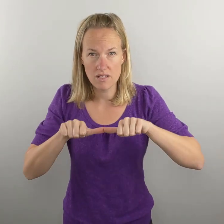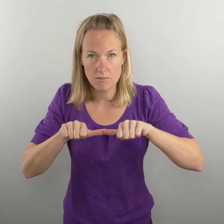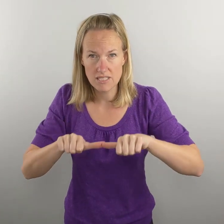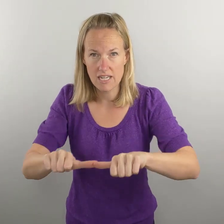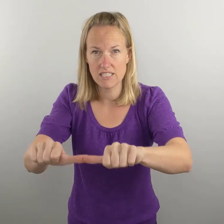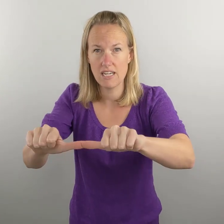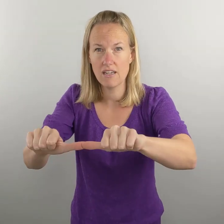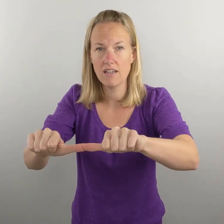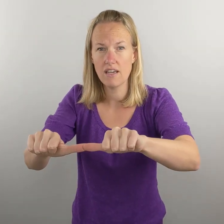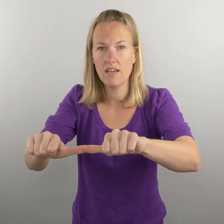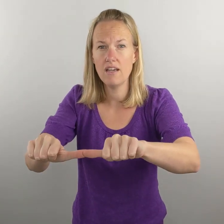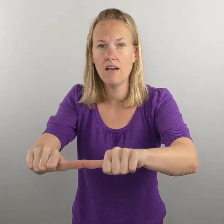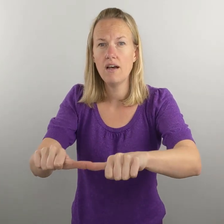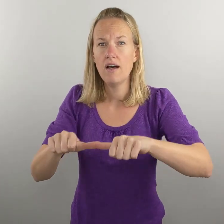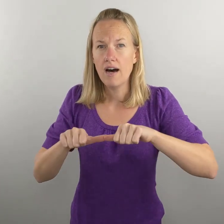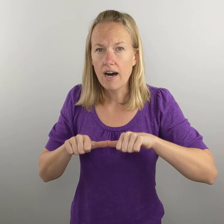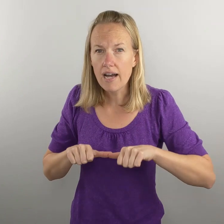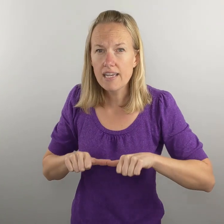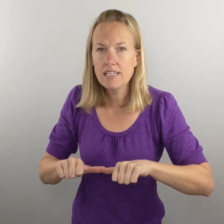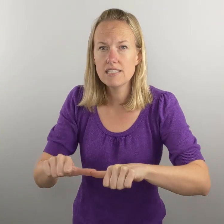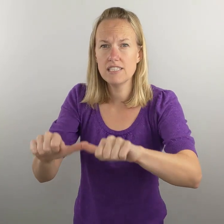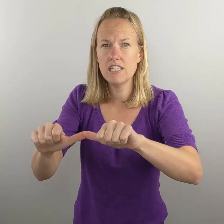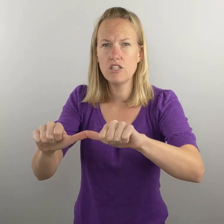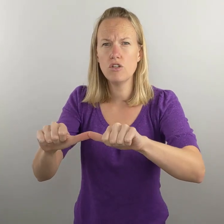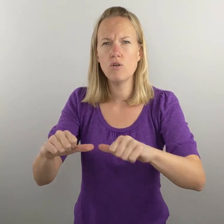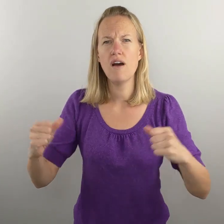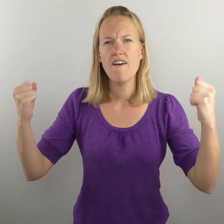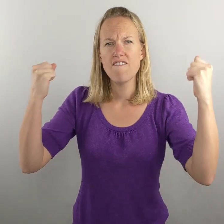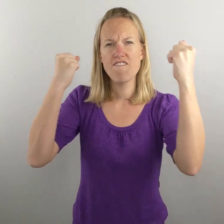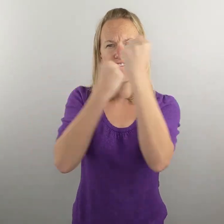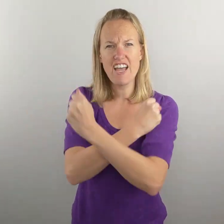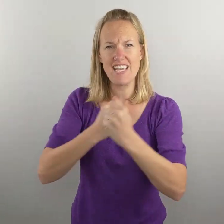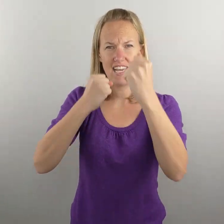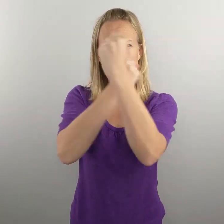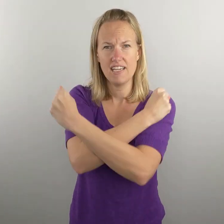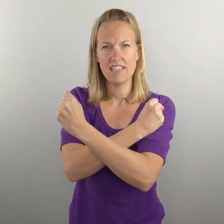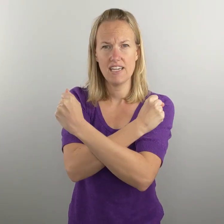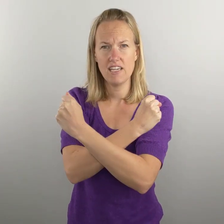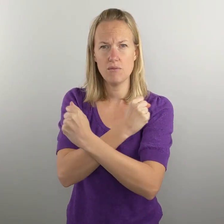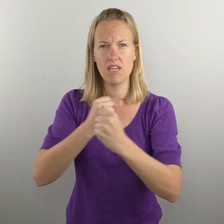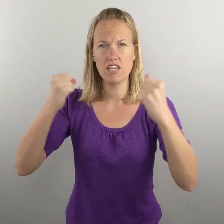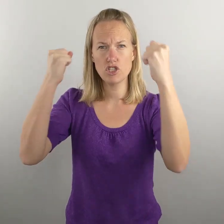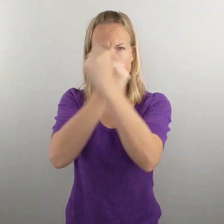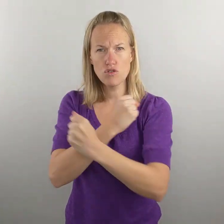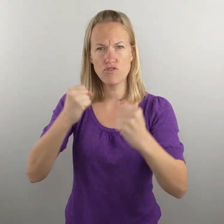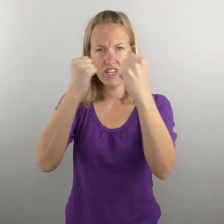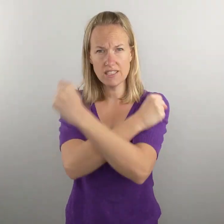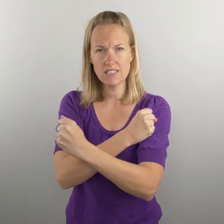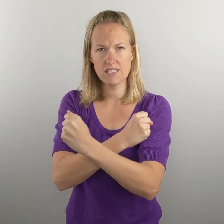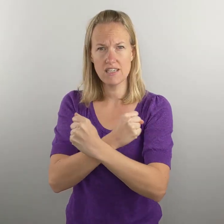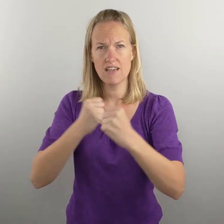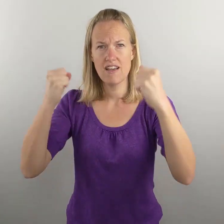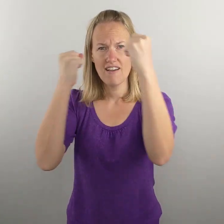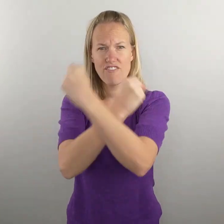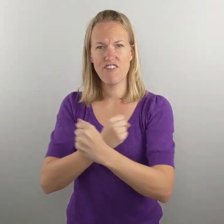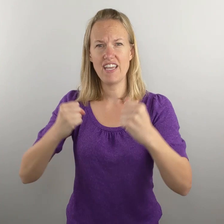thumbs touching. Okay, I continue fighting. Okay, you're making 2 fists,